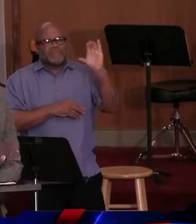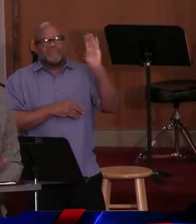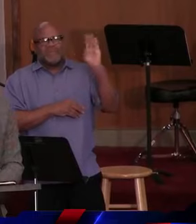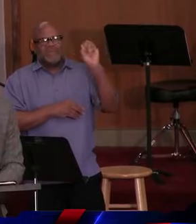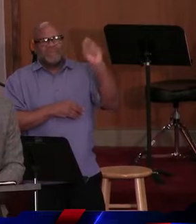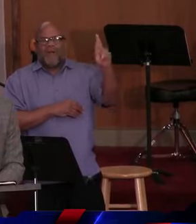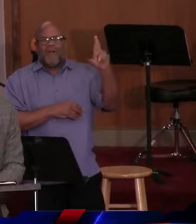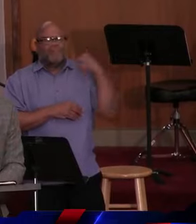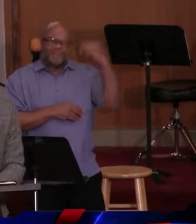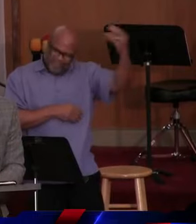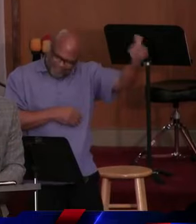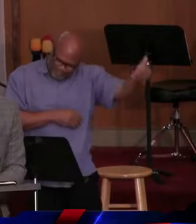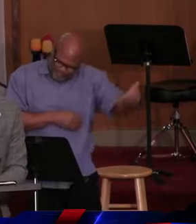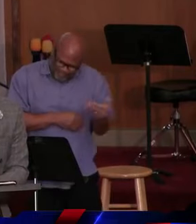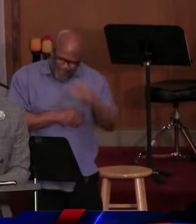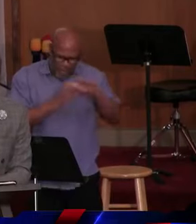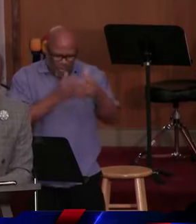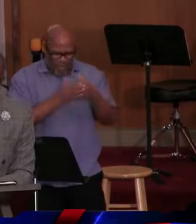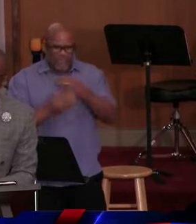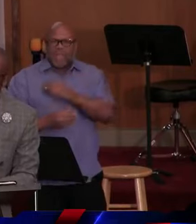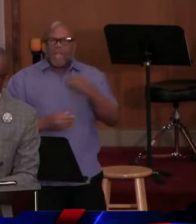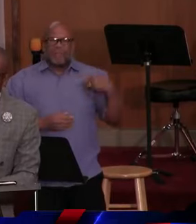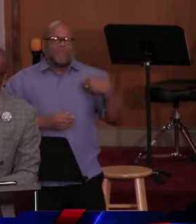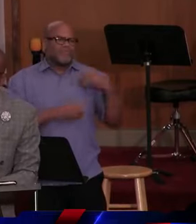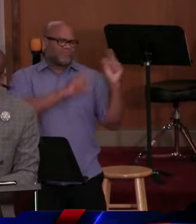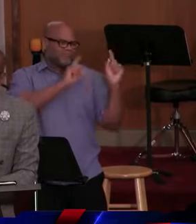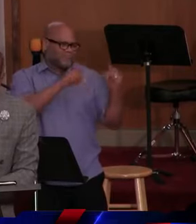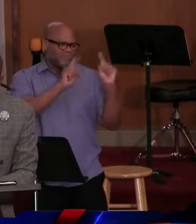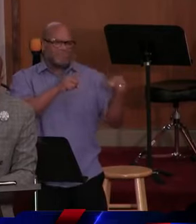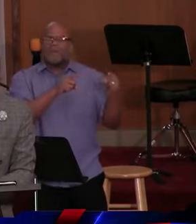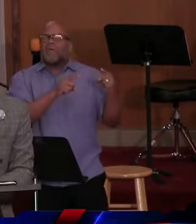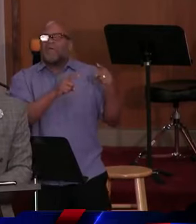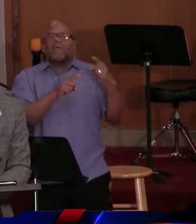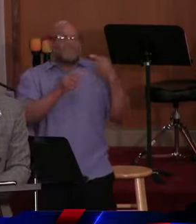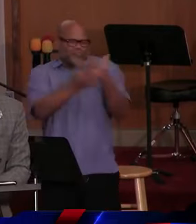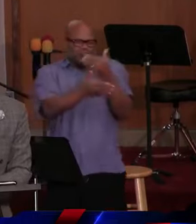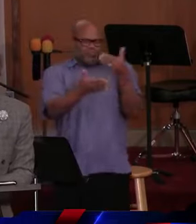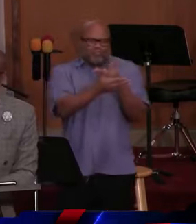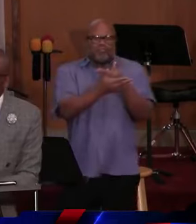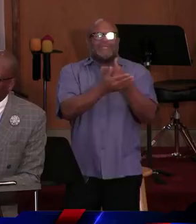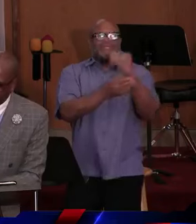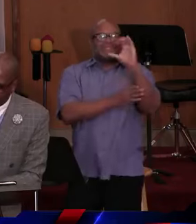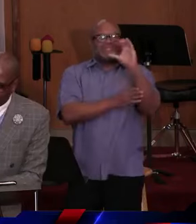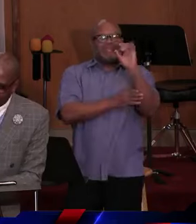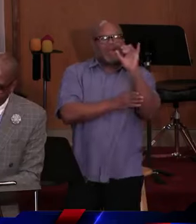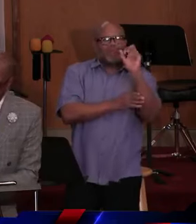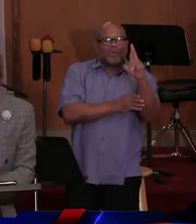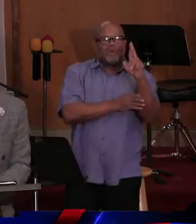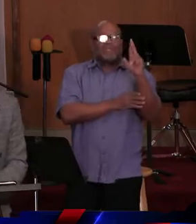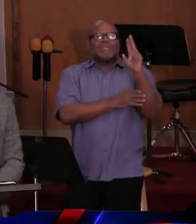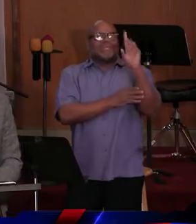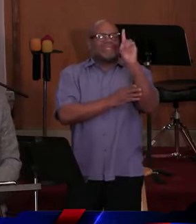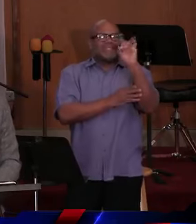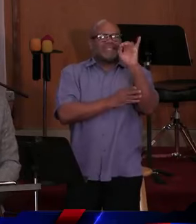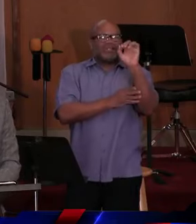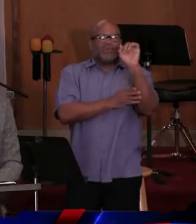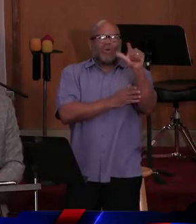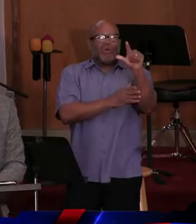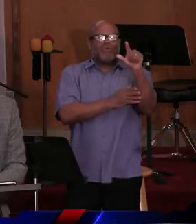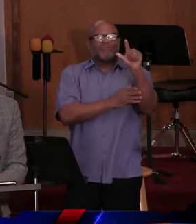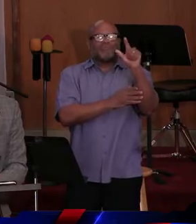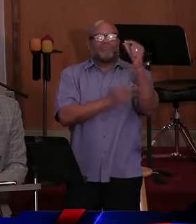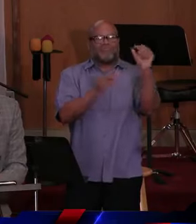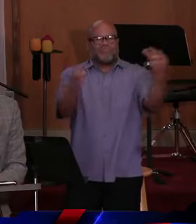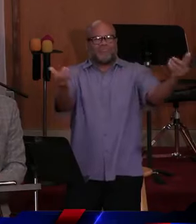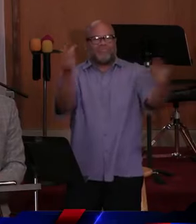you and invite all members, attendees, and even our newfound cyber and digital congregation to feel free to